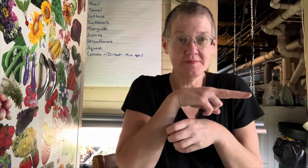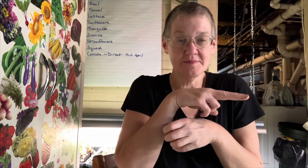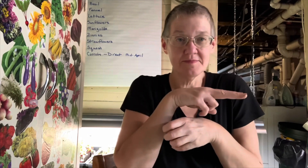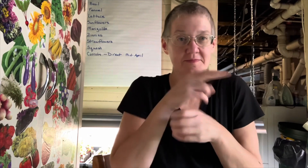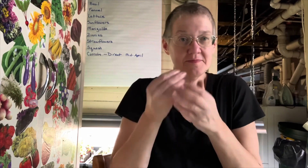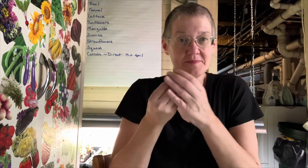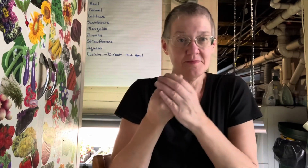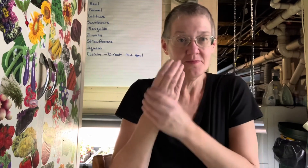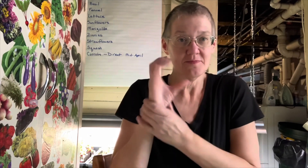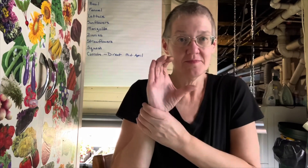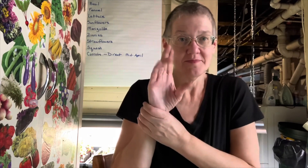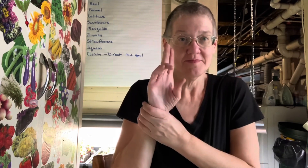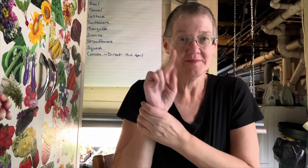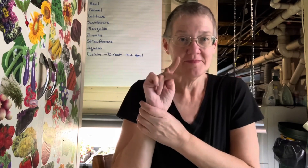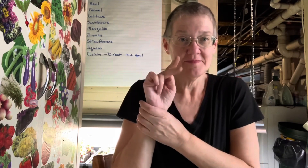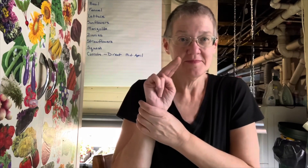take cuttings and propagate them.